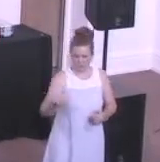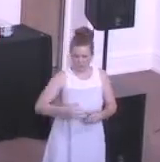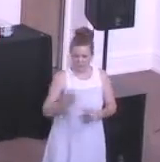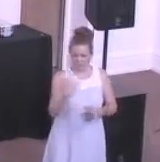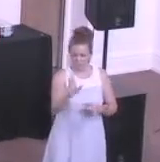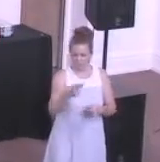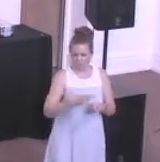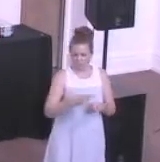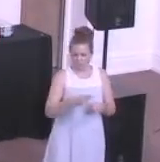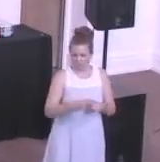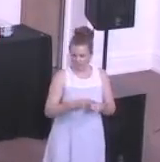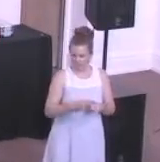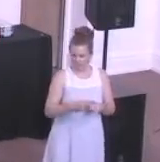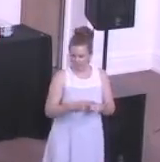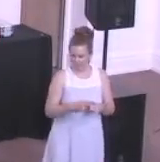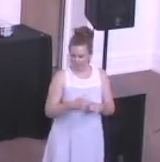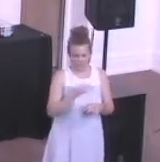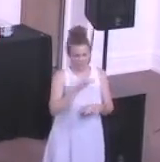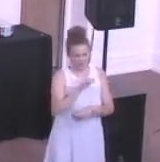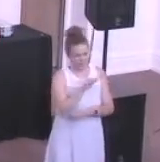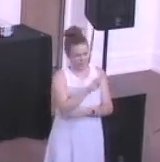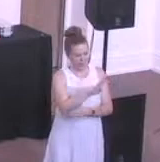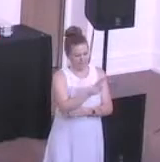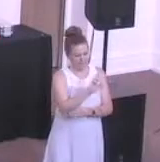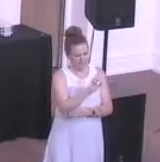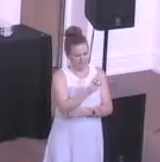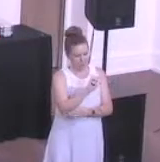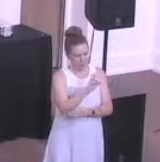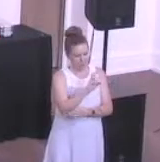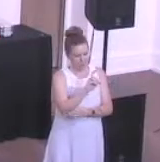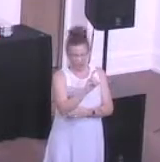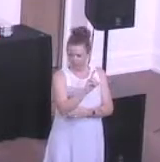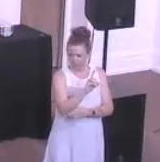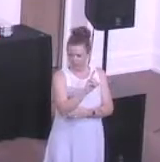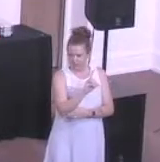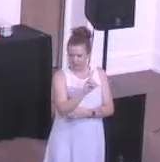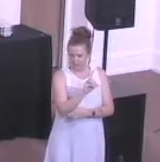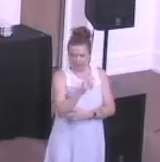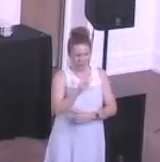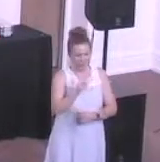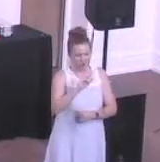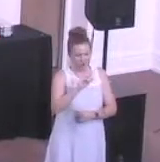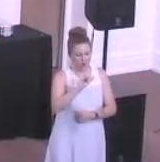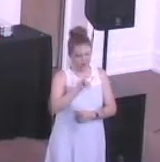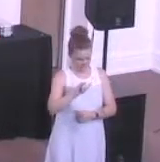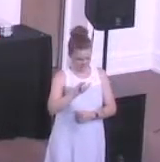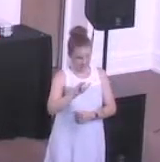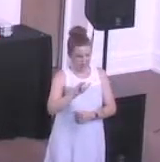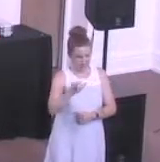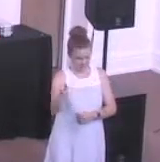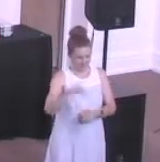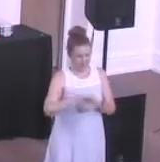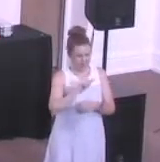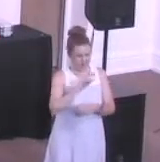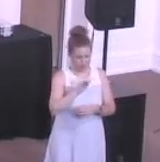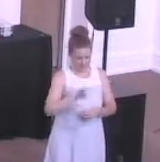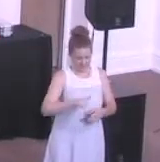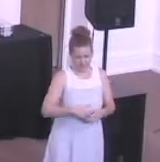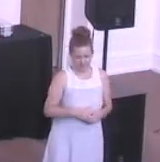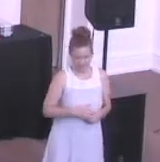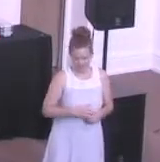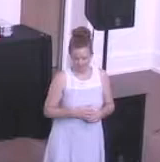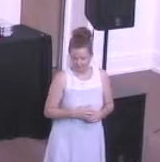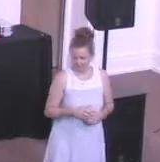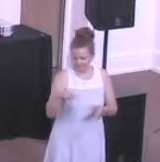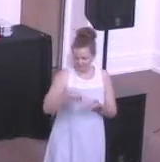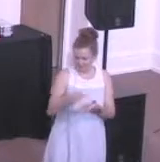What is your name? Bernard. What branch did you serve in? Army. Can we thank him for his service, you guys? Come